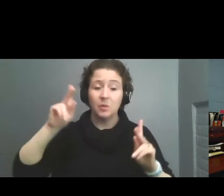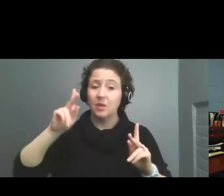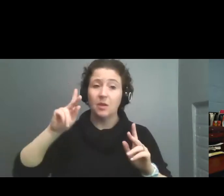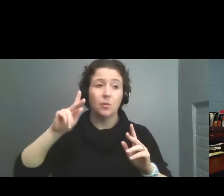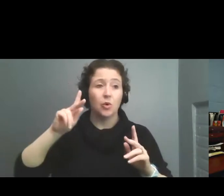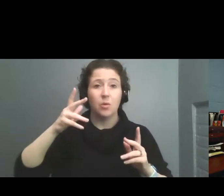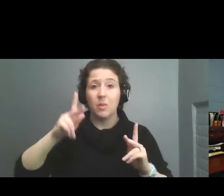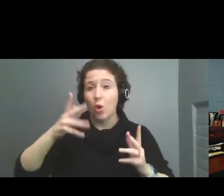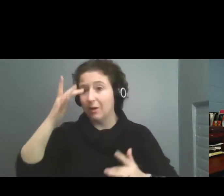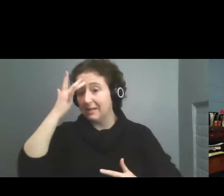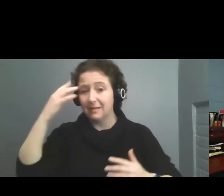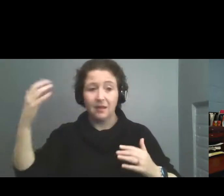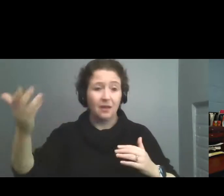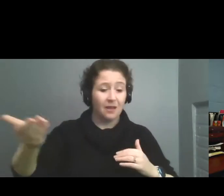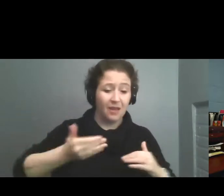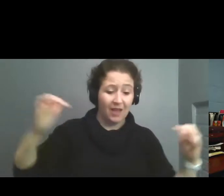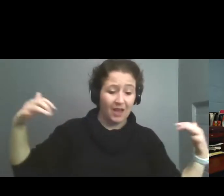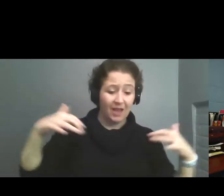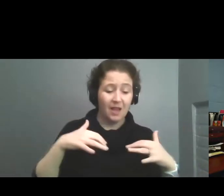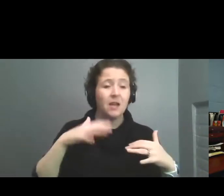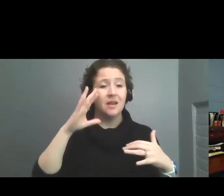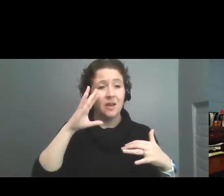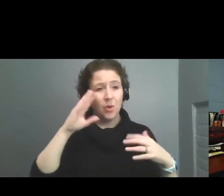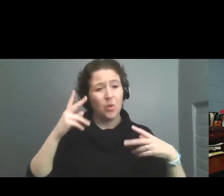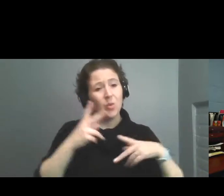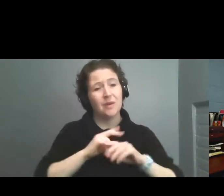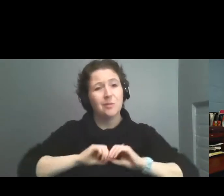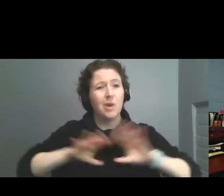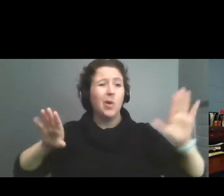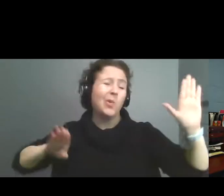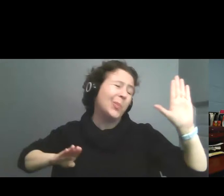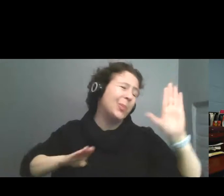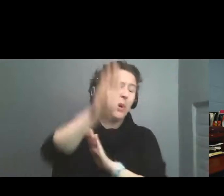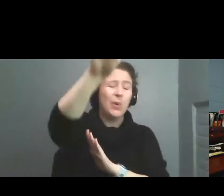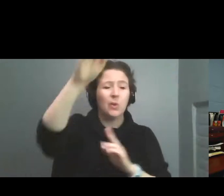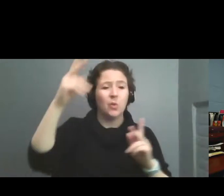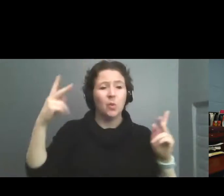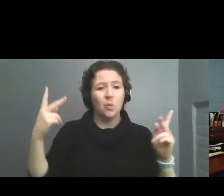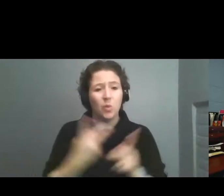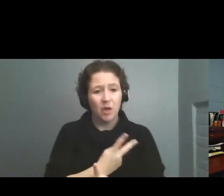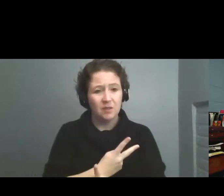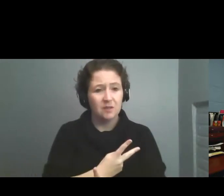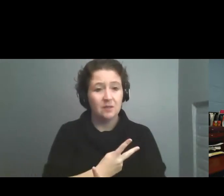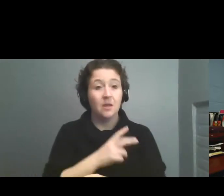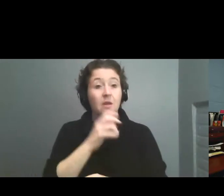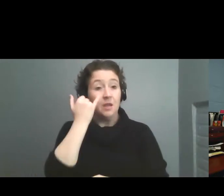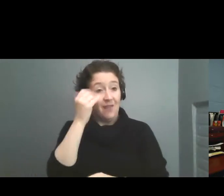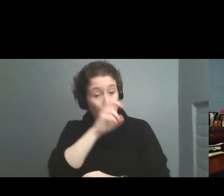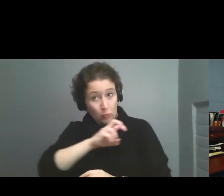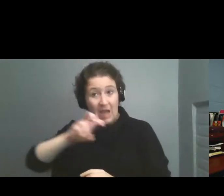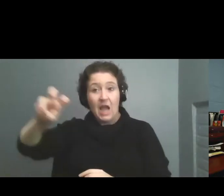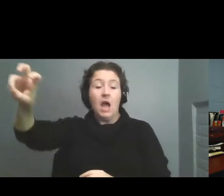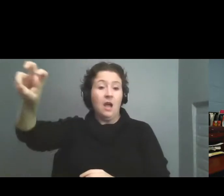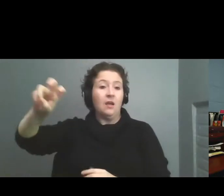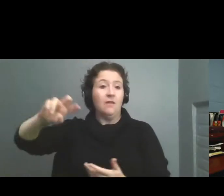celebration seriously increases the risk of spreading the virus around the table. Travel increases your chances of